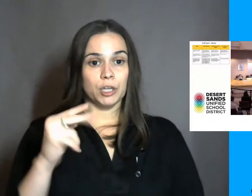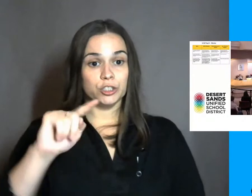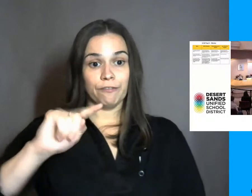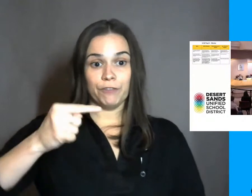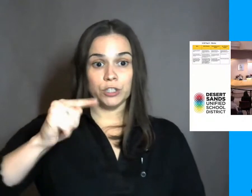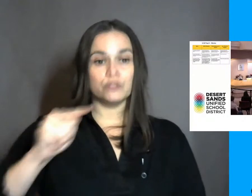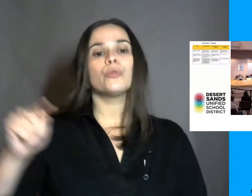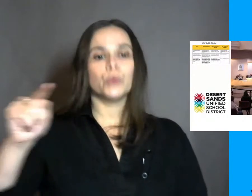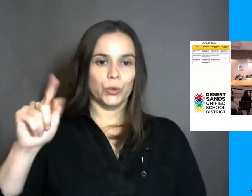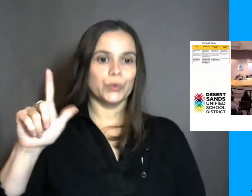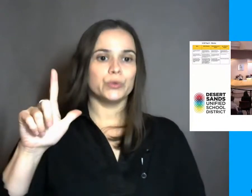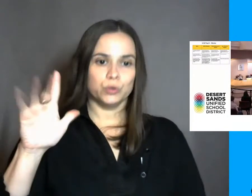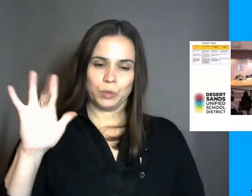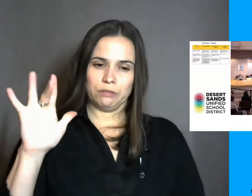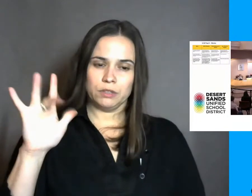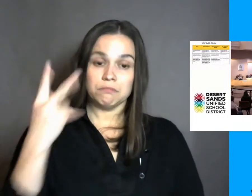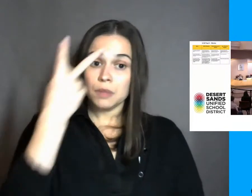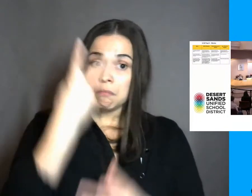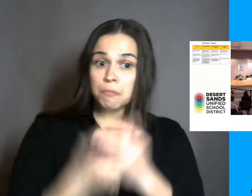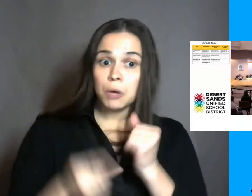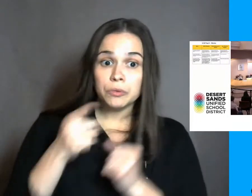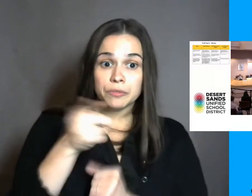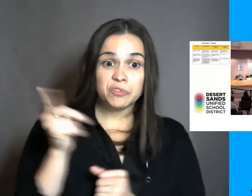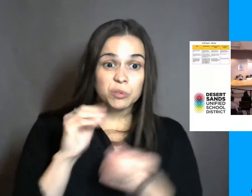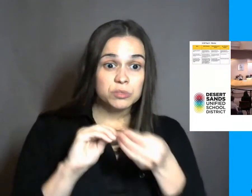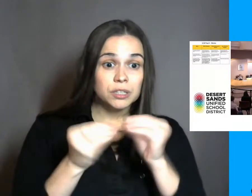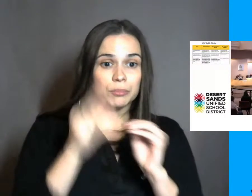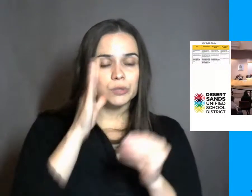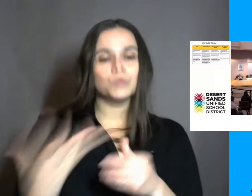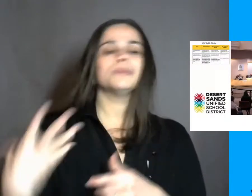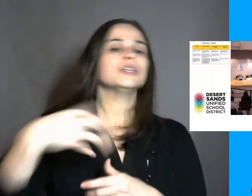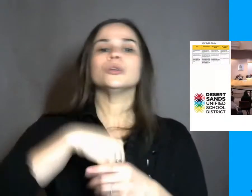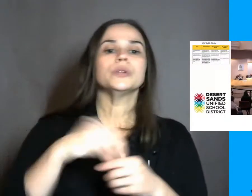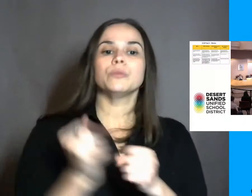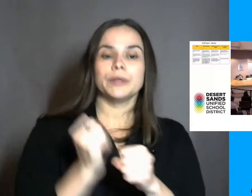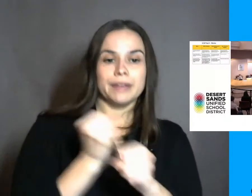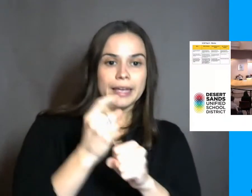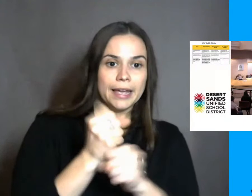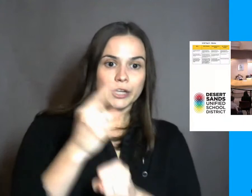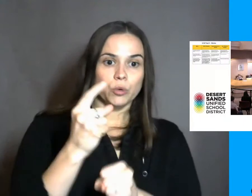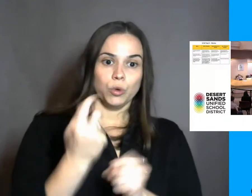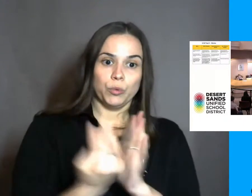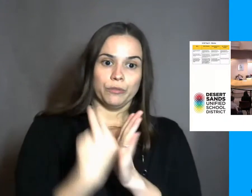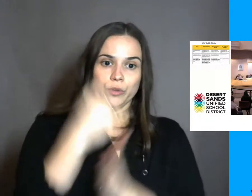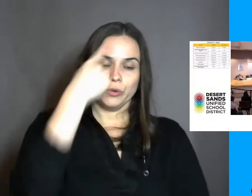25th. Both of these metrics will also be included in the annual review of the LCAP.